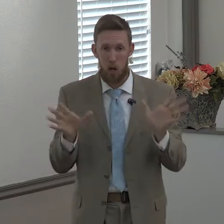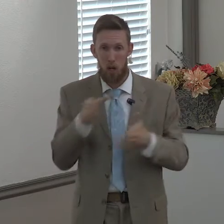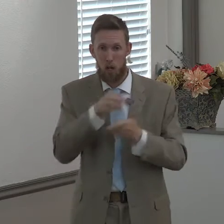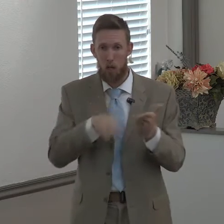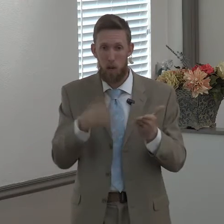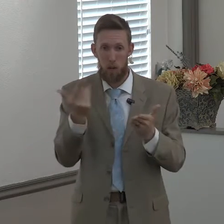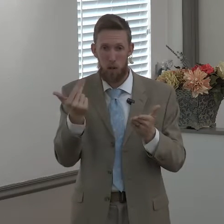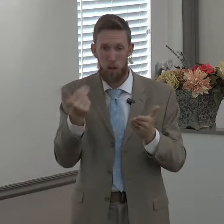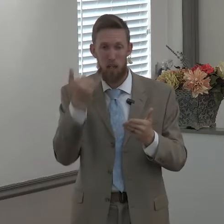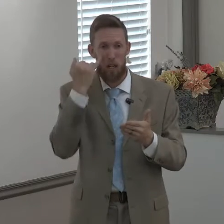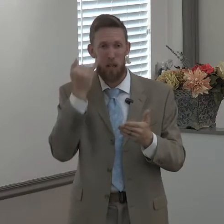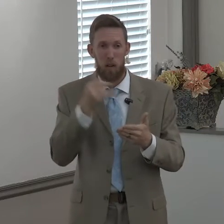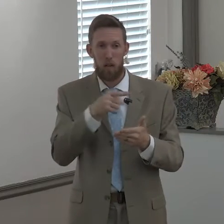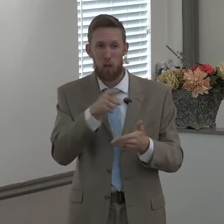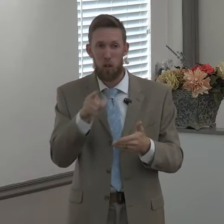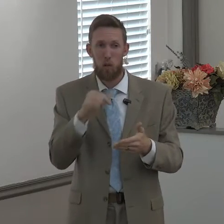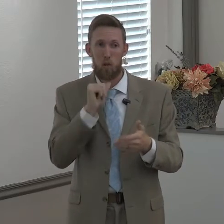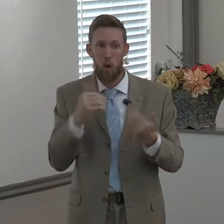12.